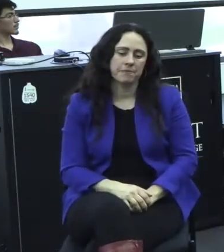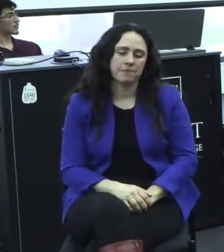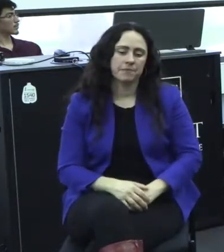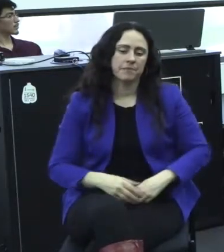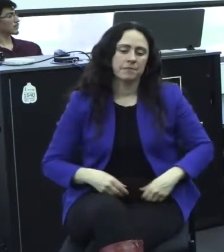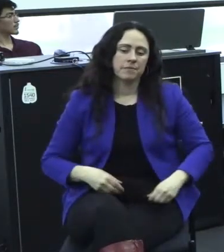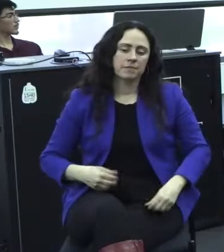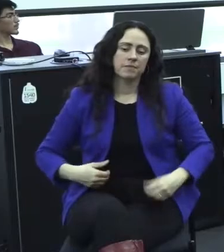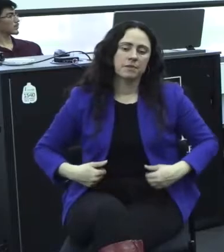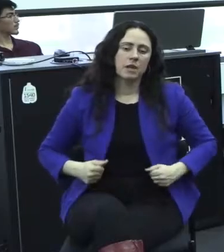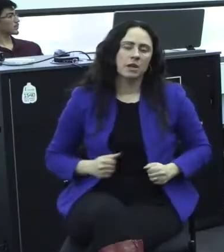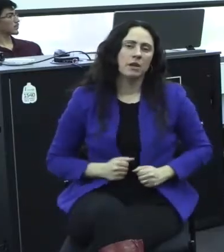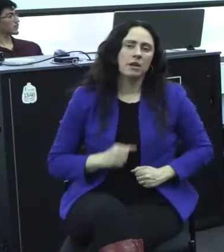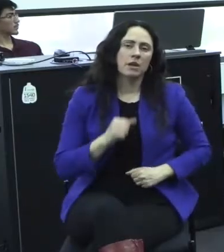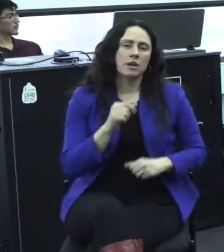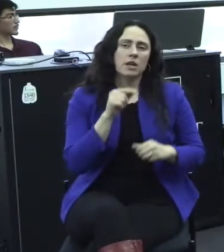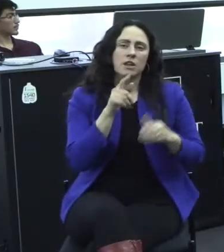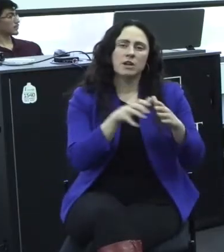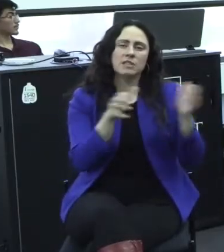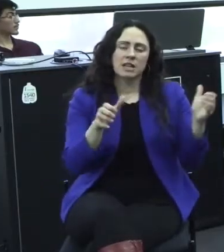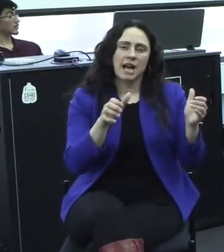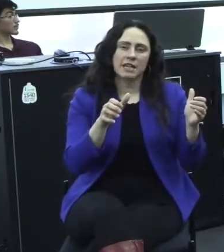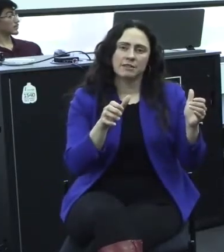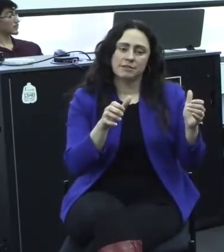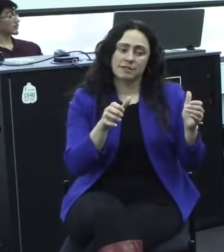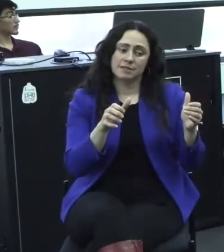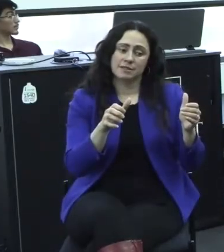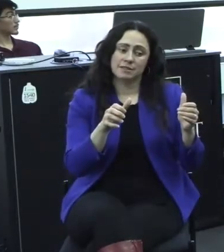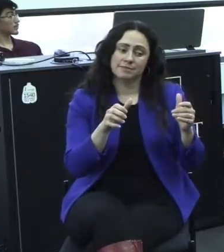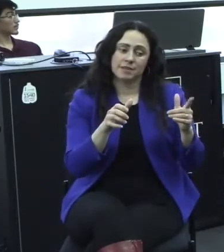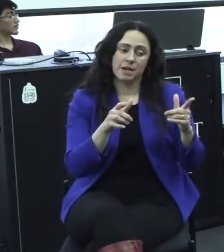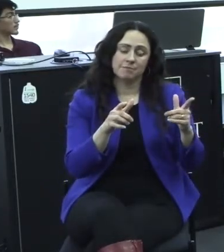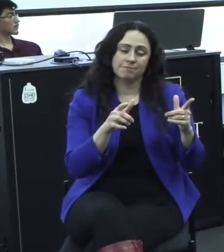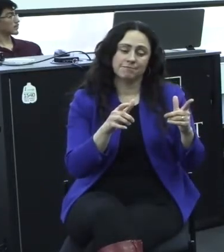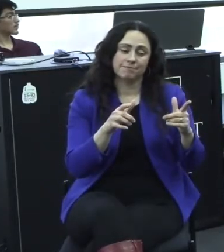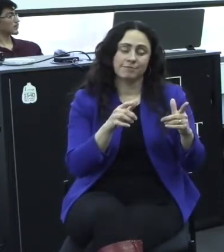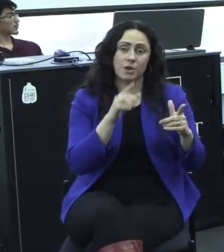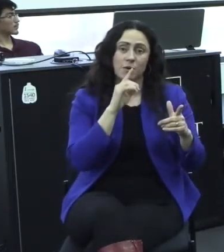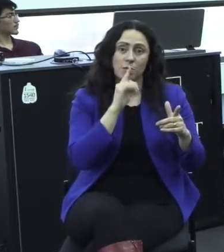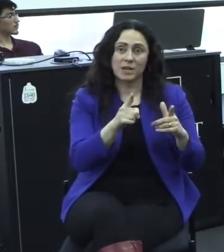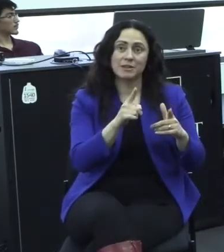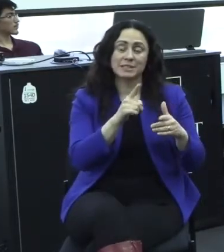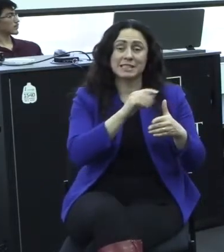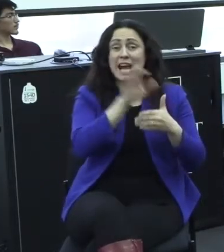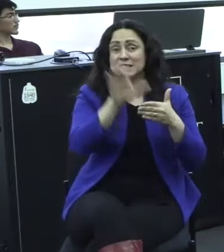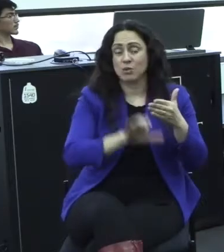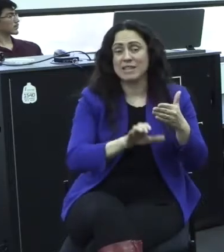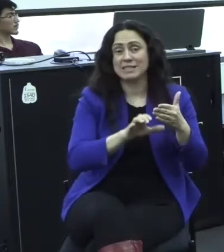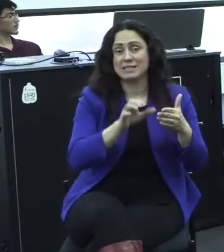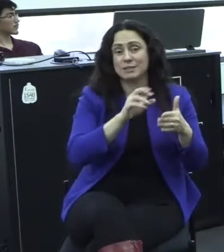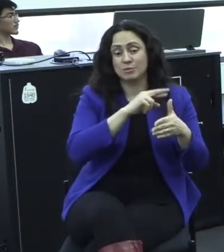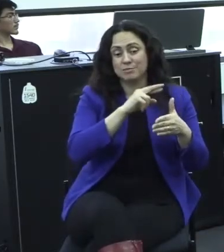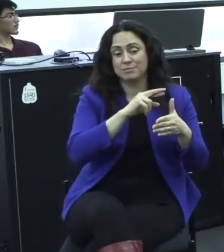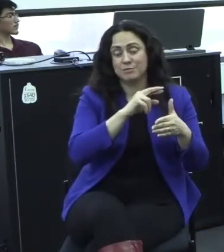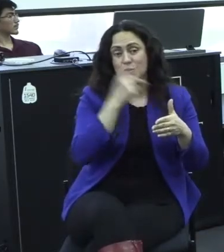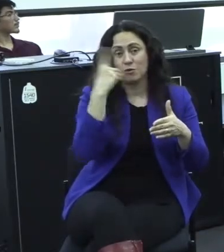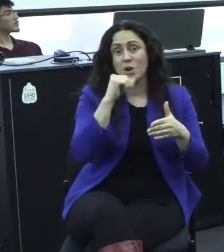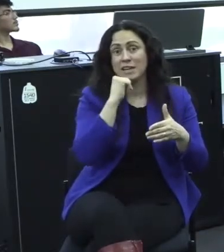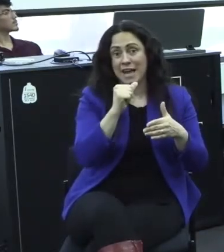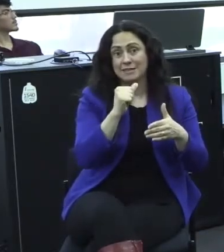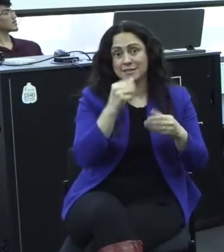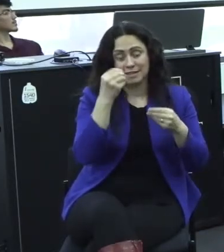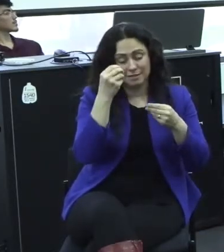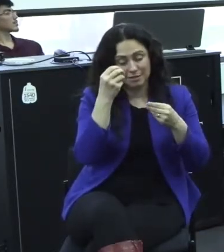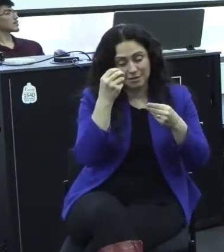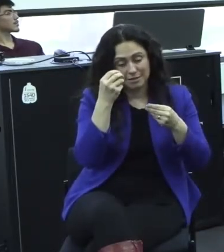So there's a lot of pretty significant repercussions for non-compliance under the ADA. There is a